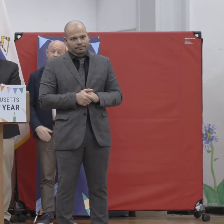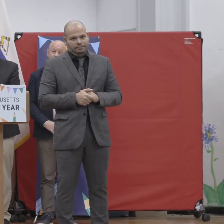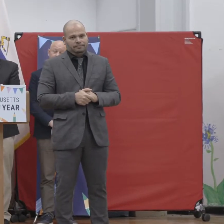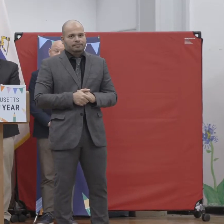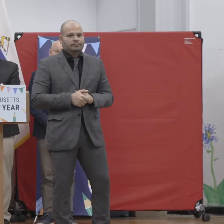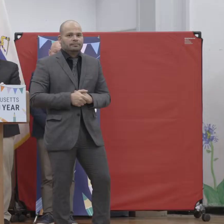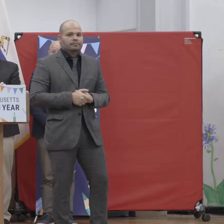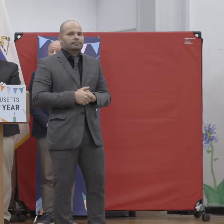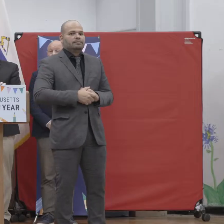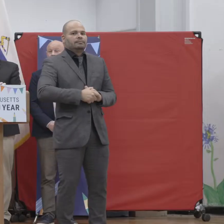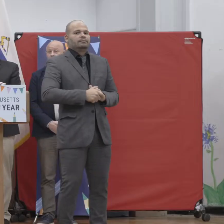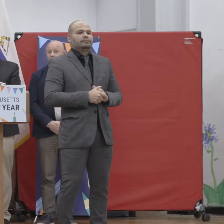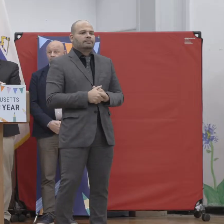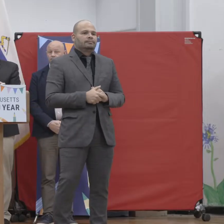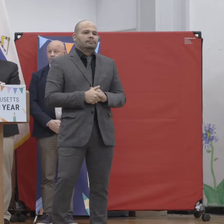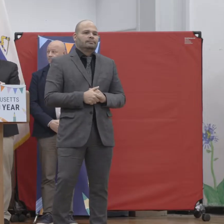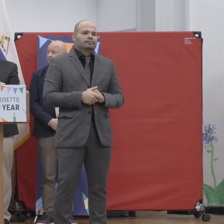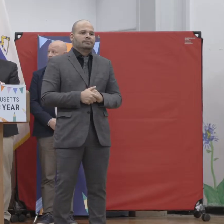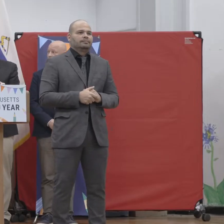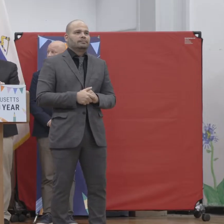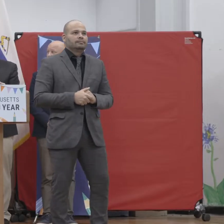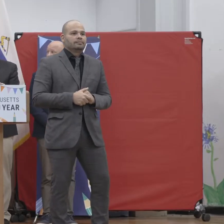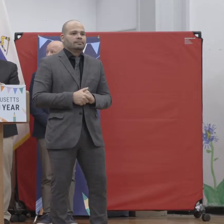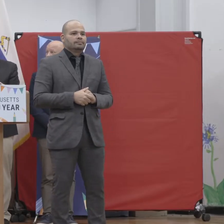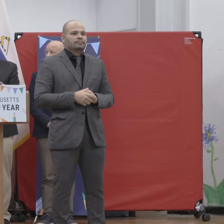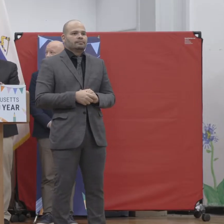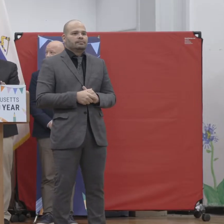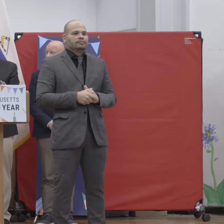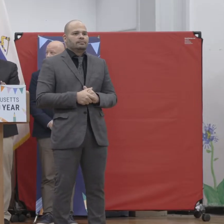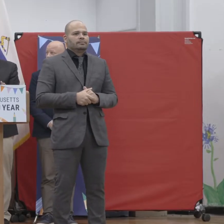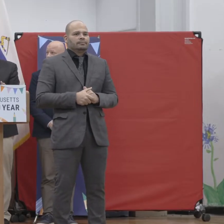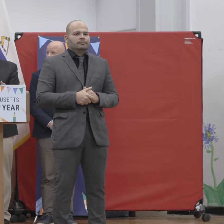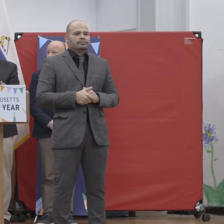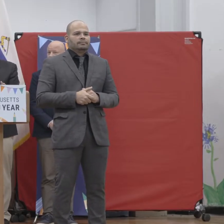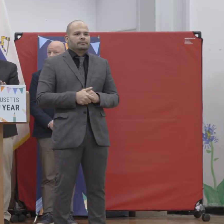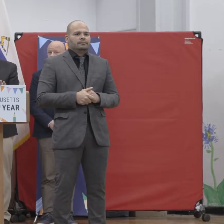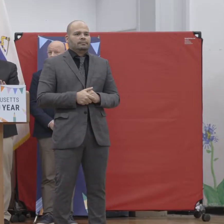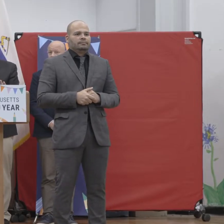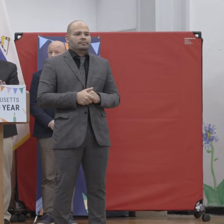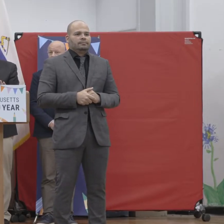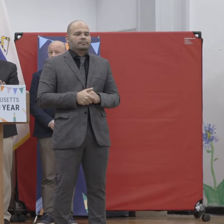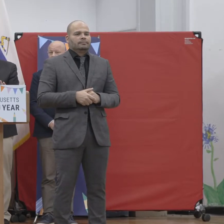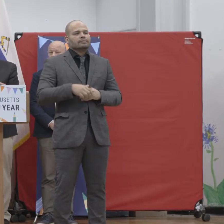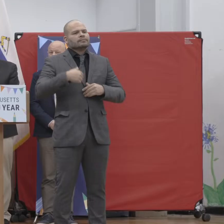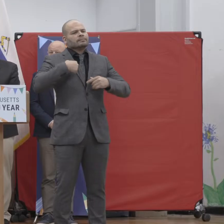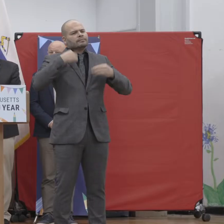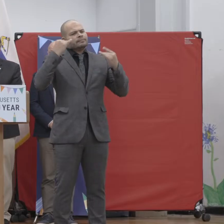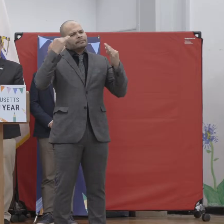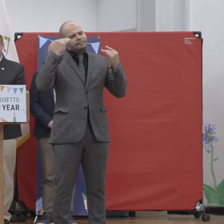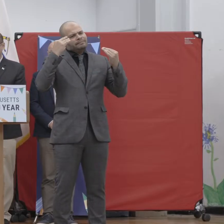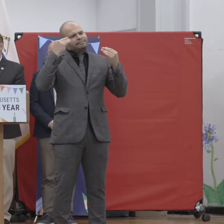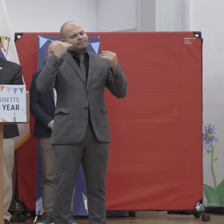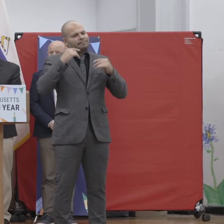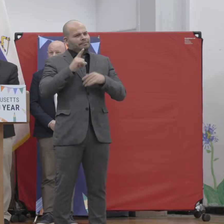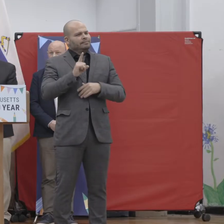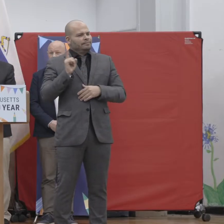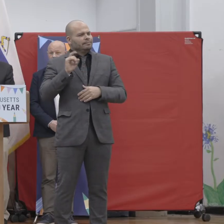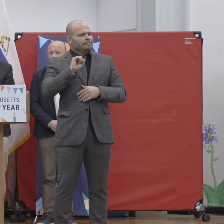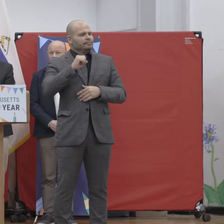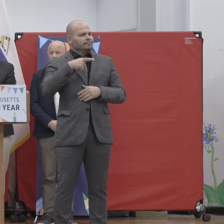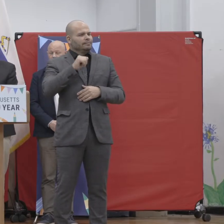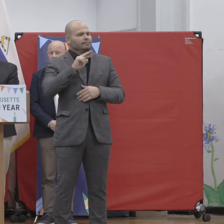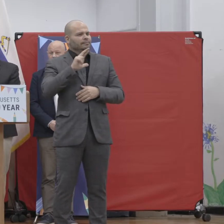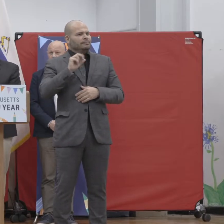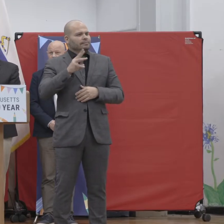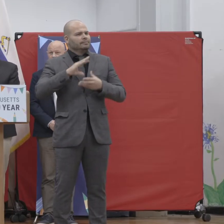So, when I think of Miss S, She inspires